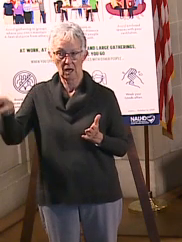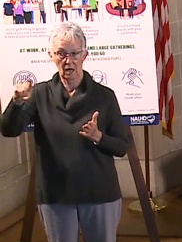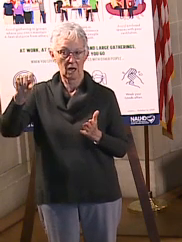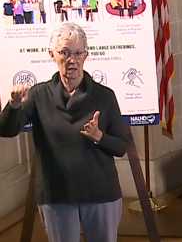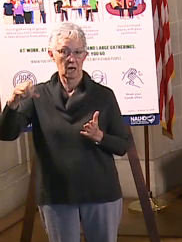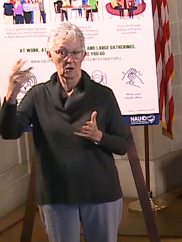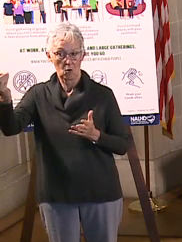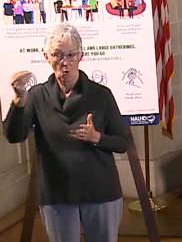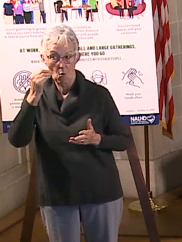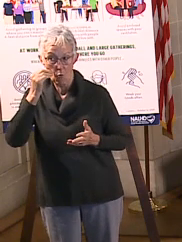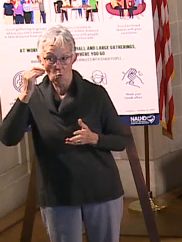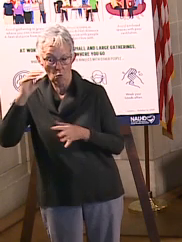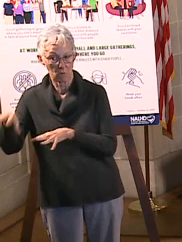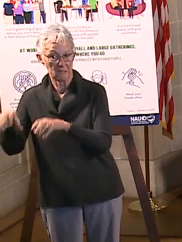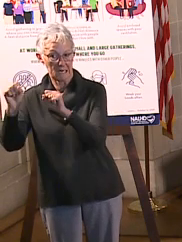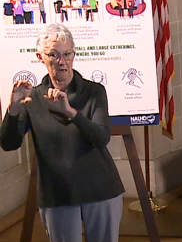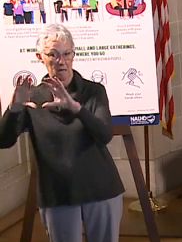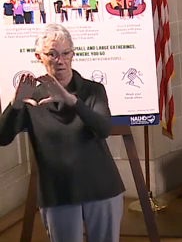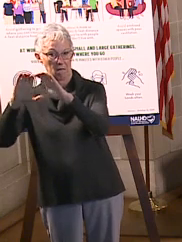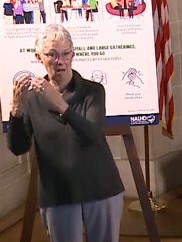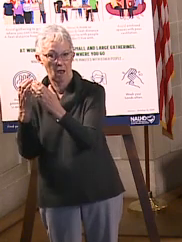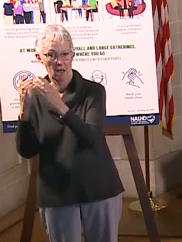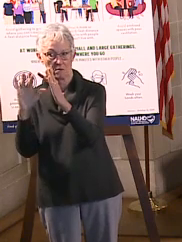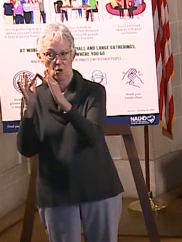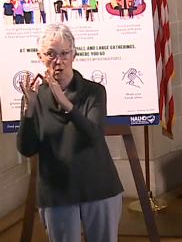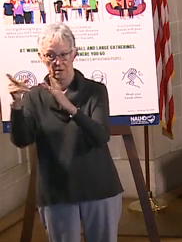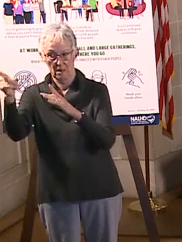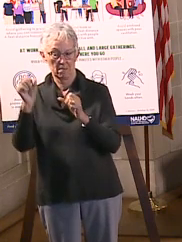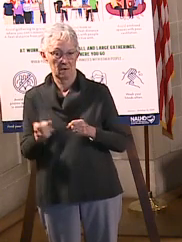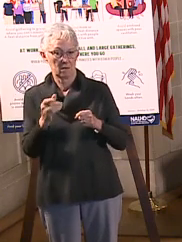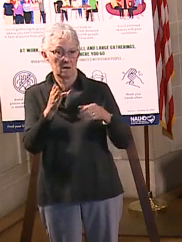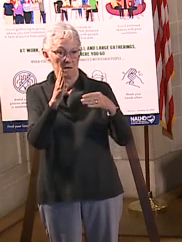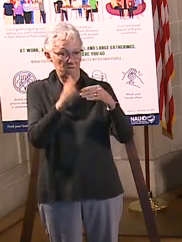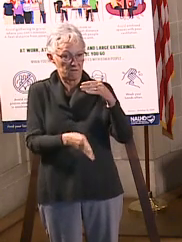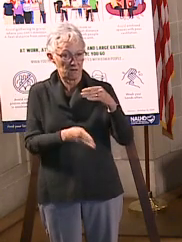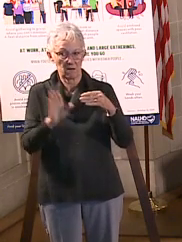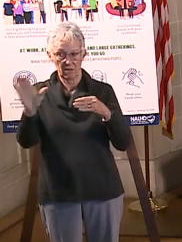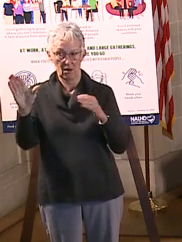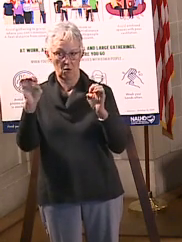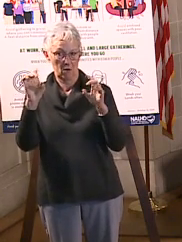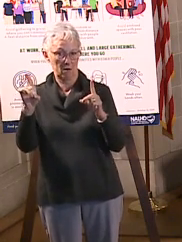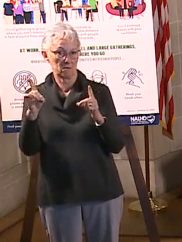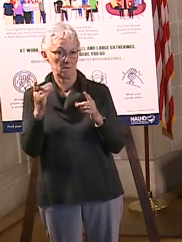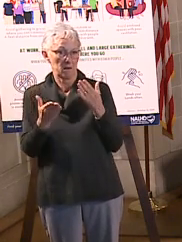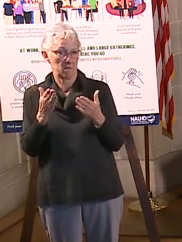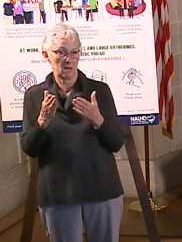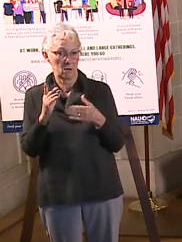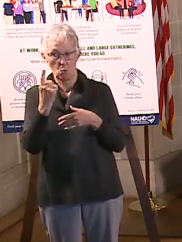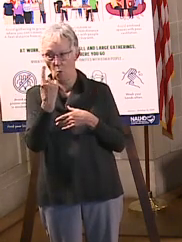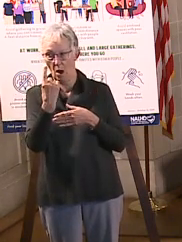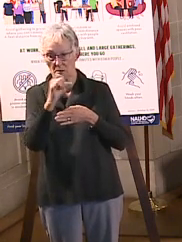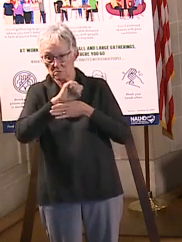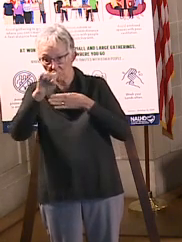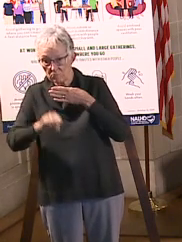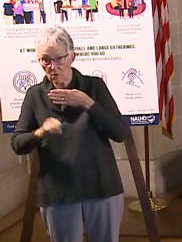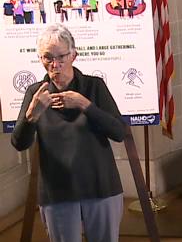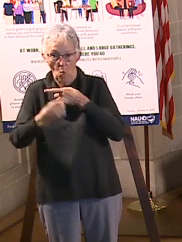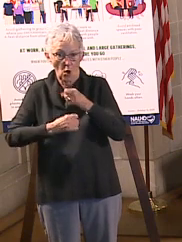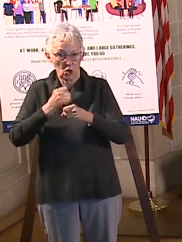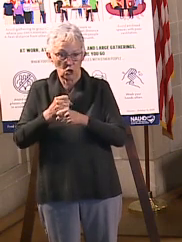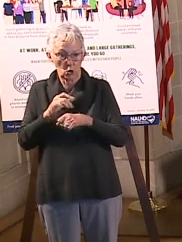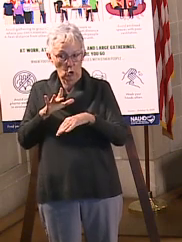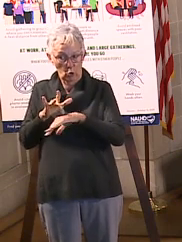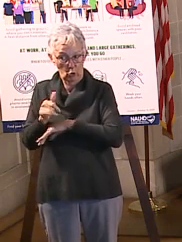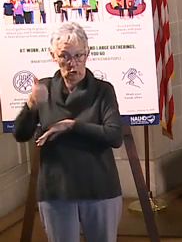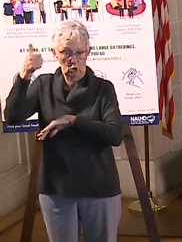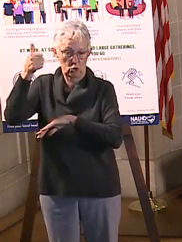maybe a semester or even a full year early as we start to bring this forward. And as we're starting to think about the spring, I will tell you that we do plan to be